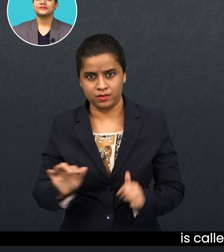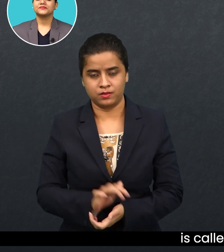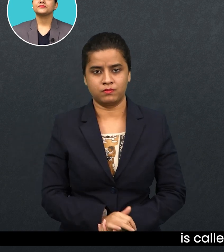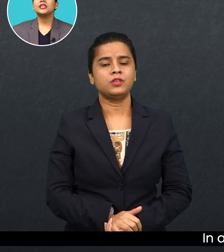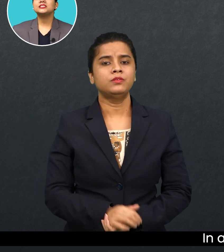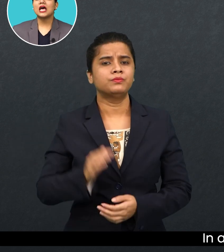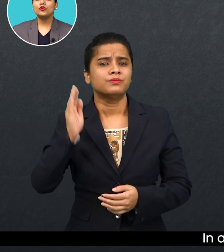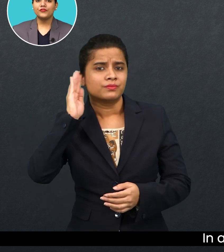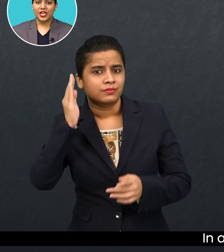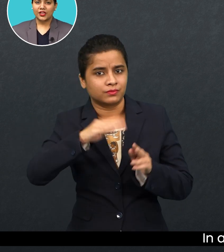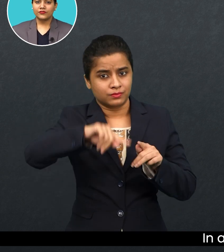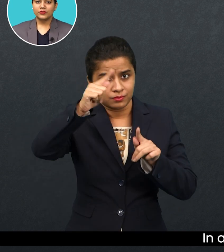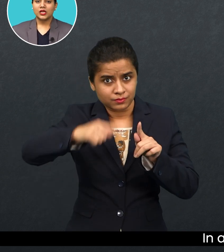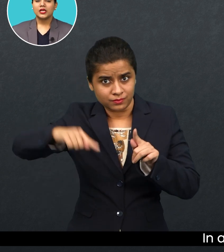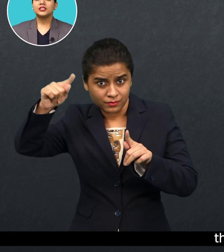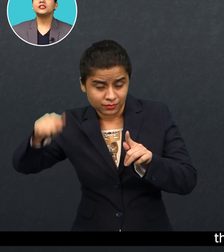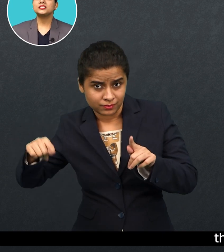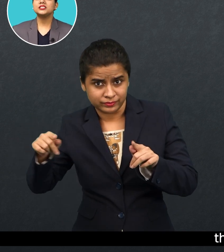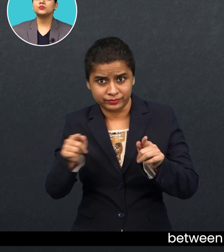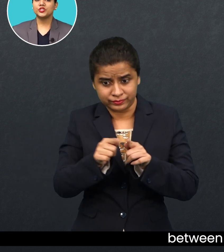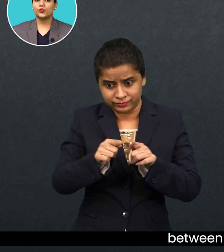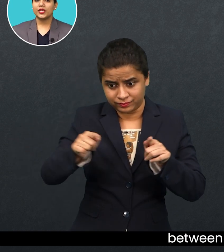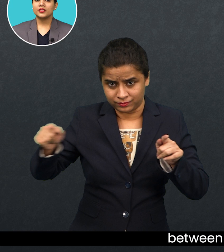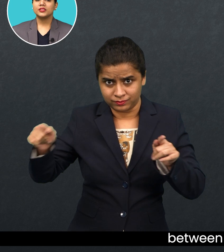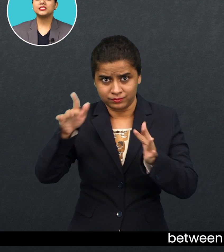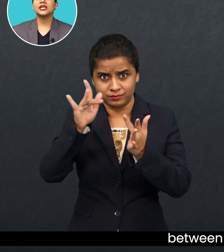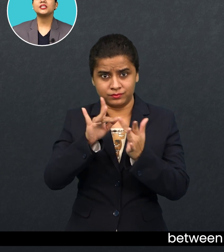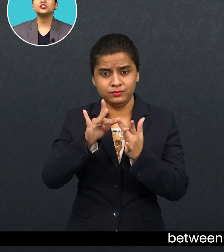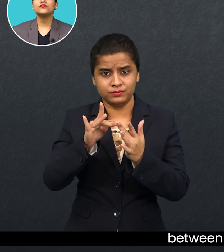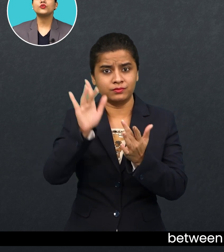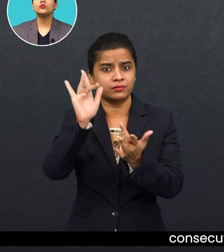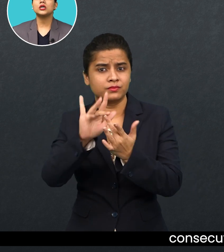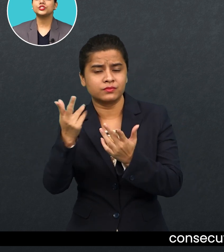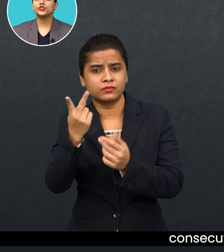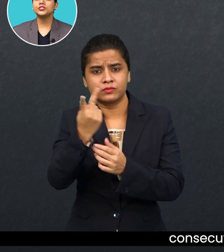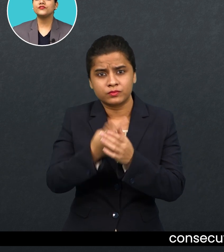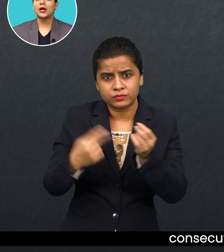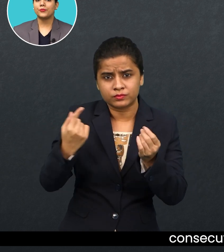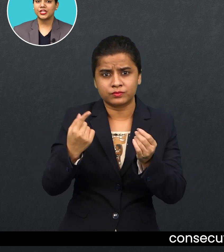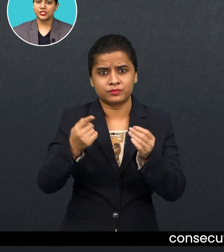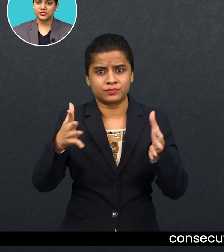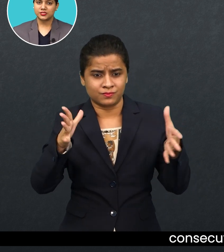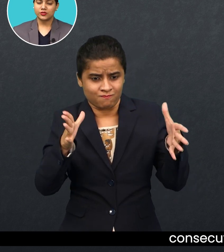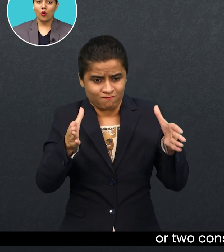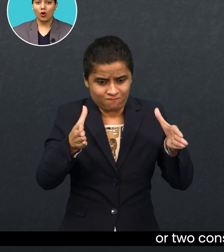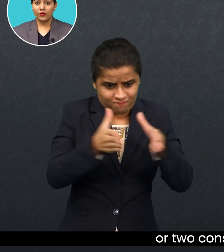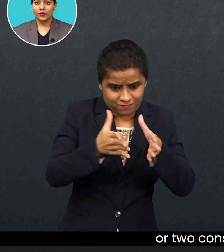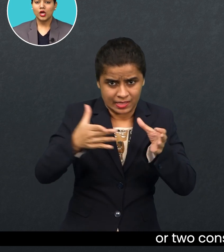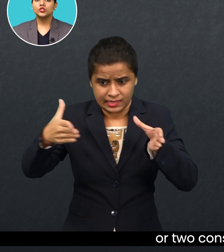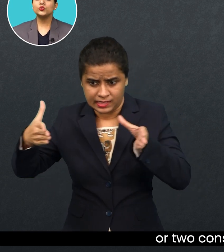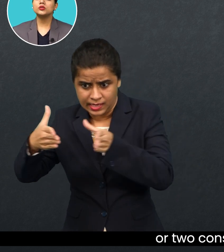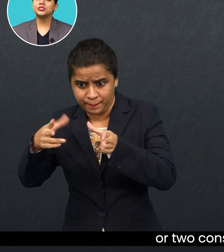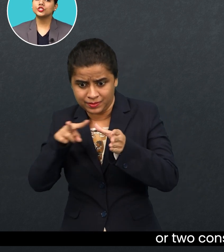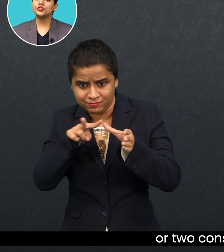In a sound wave, the distance between the centers of two consecutive compressions or